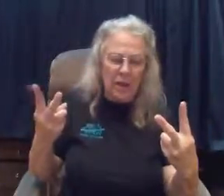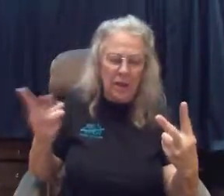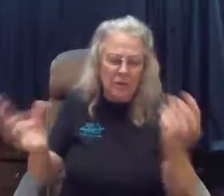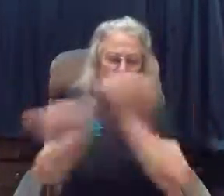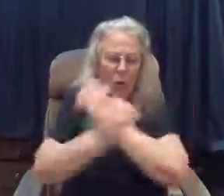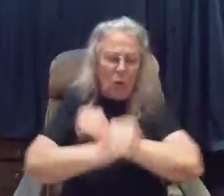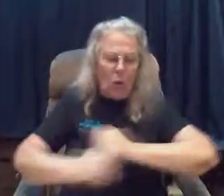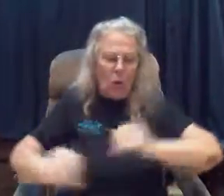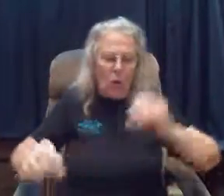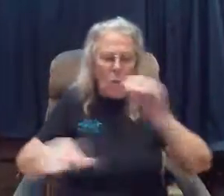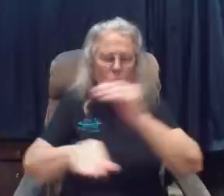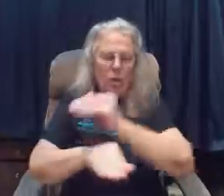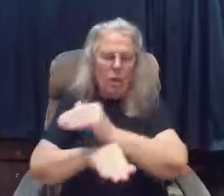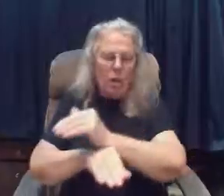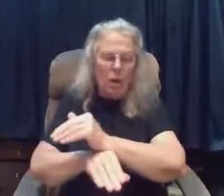voices, oh,